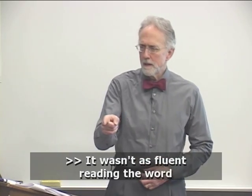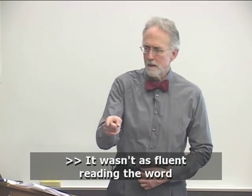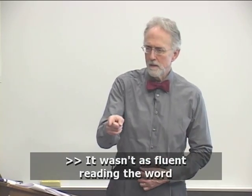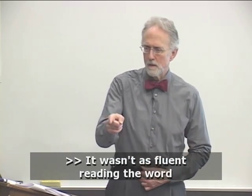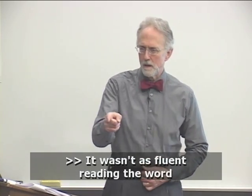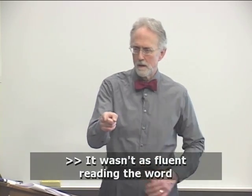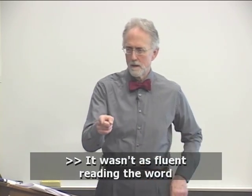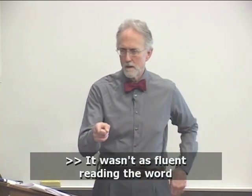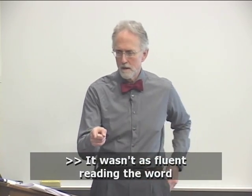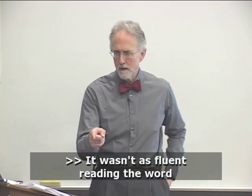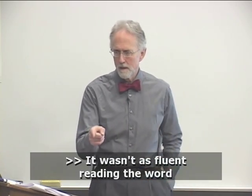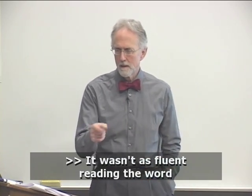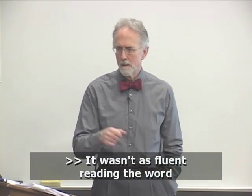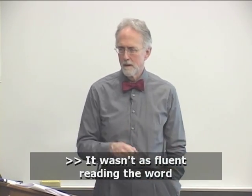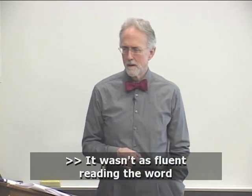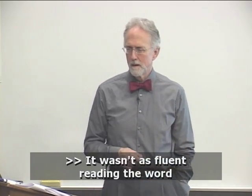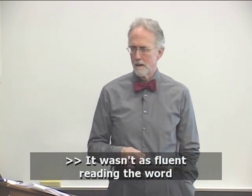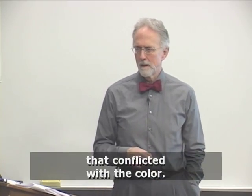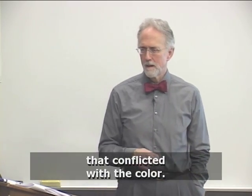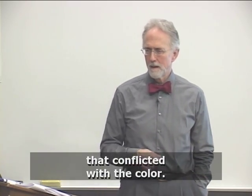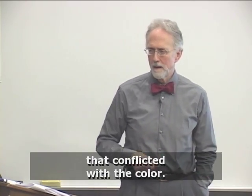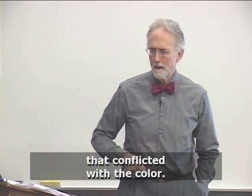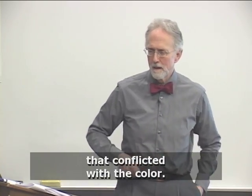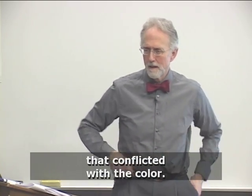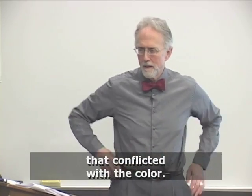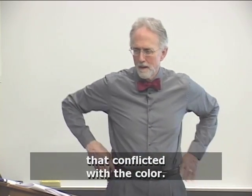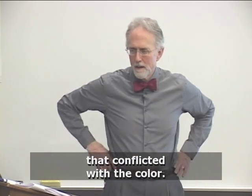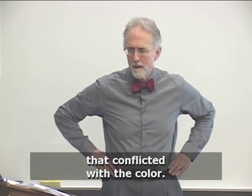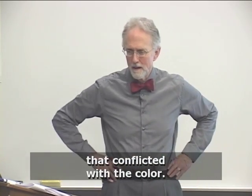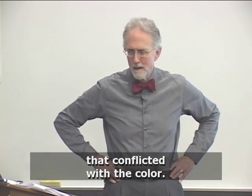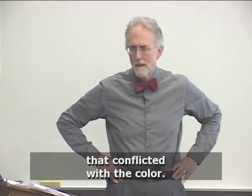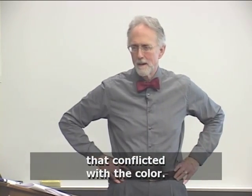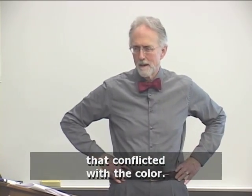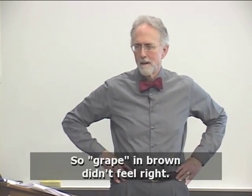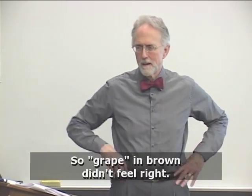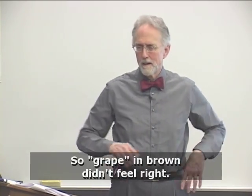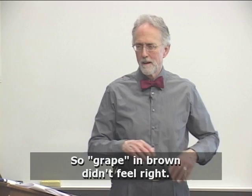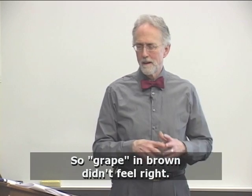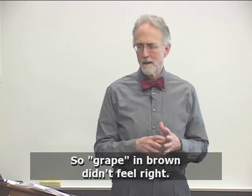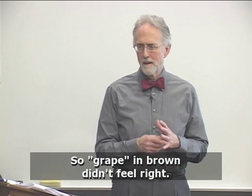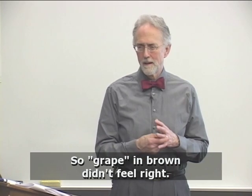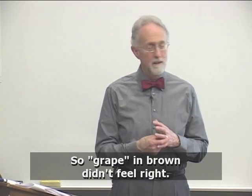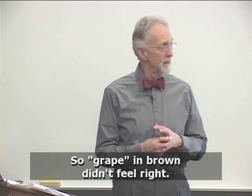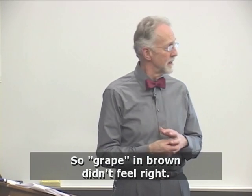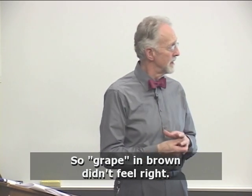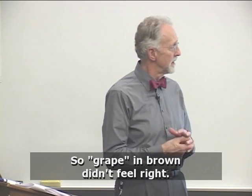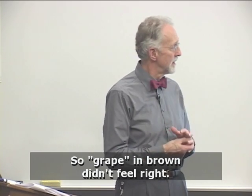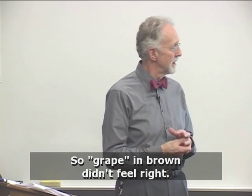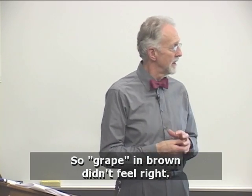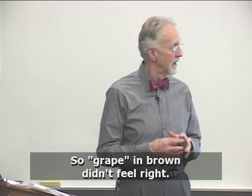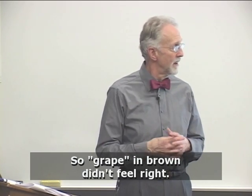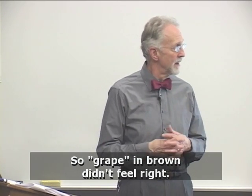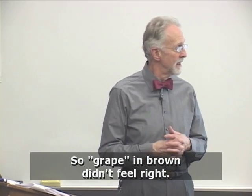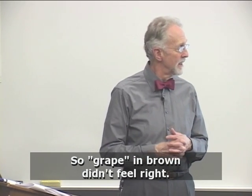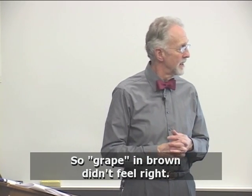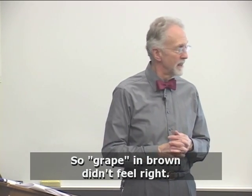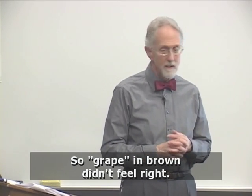fluent reading the word that conflicted with the color. So grape in brown didn't feel